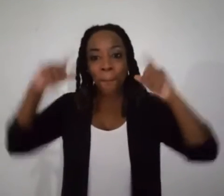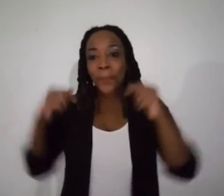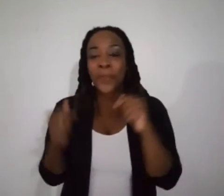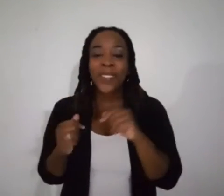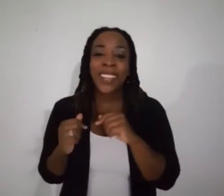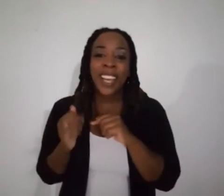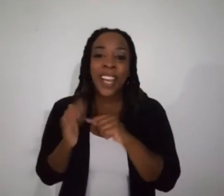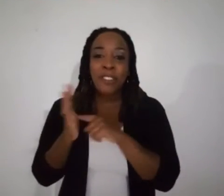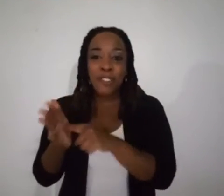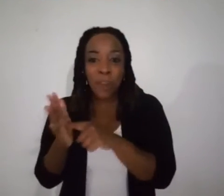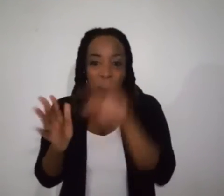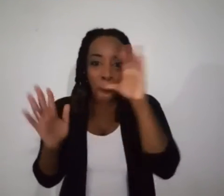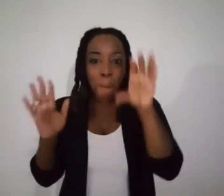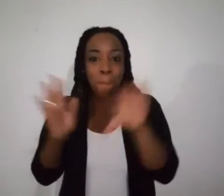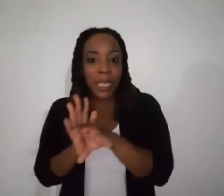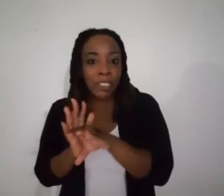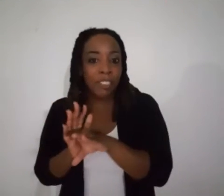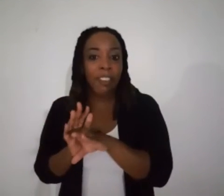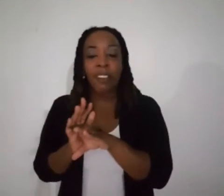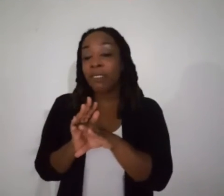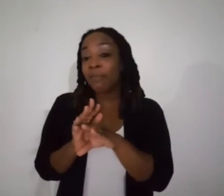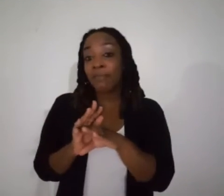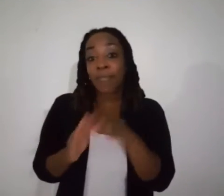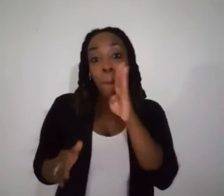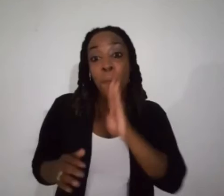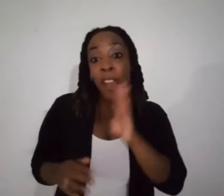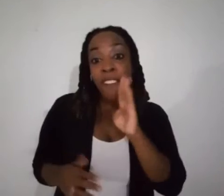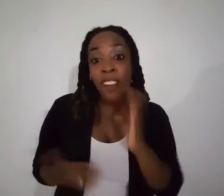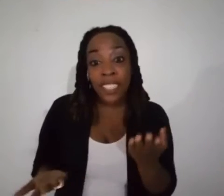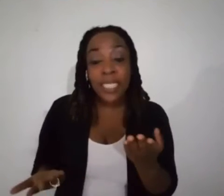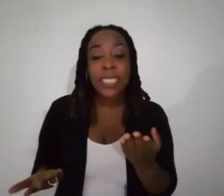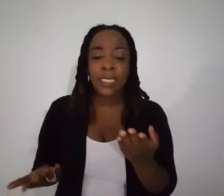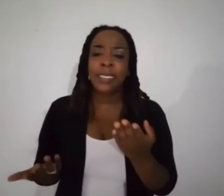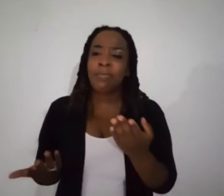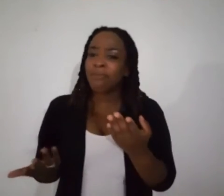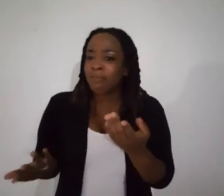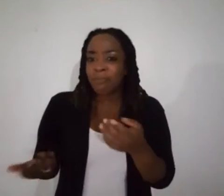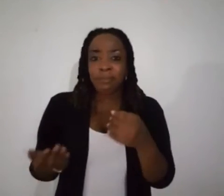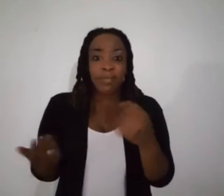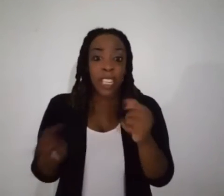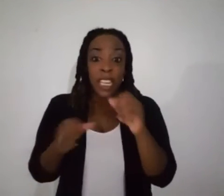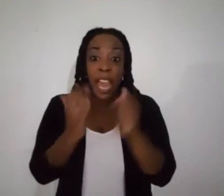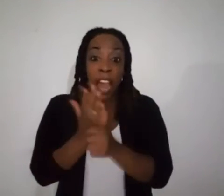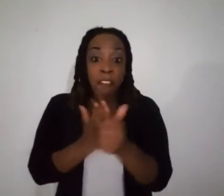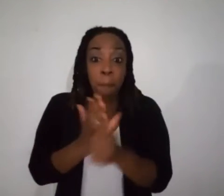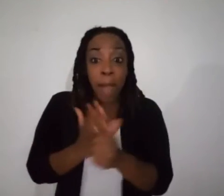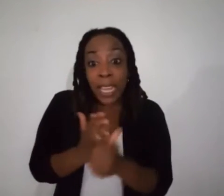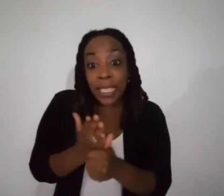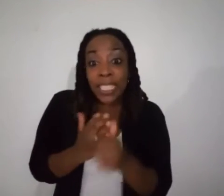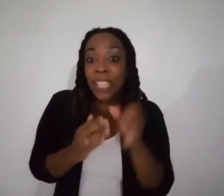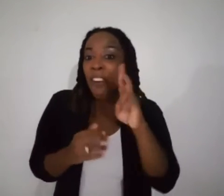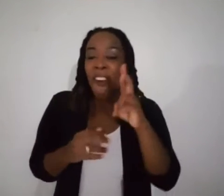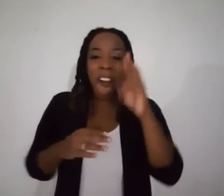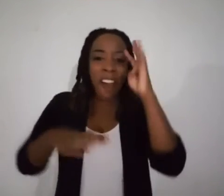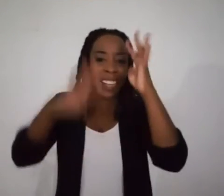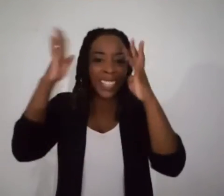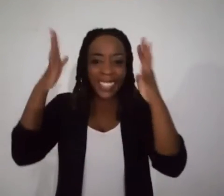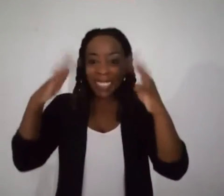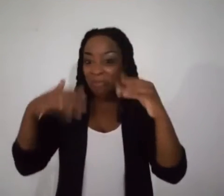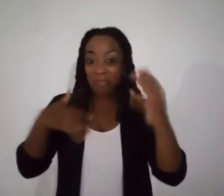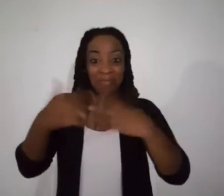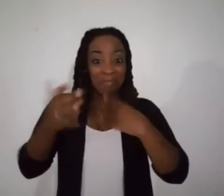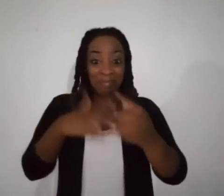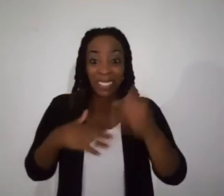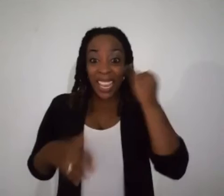of magazines, or you can be creative and draw them yourselves. Yes, a stick man is quite fine, as long as your child